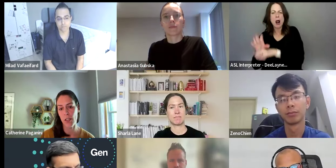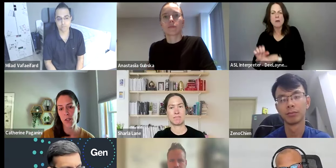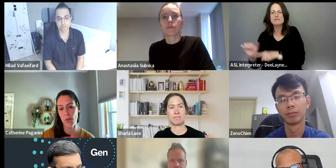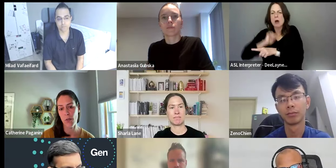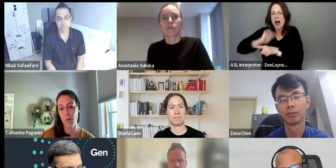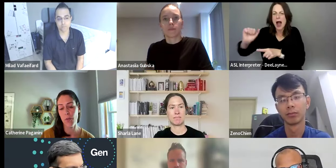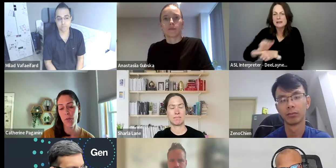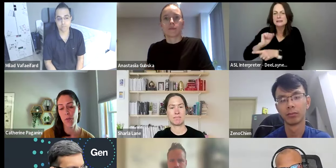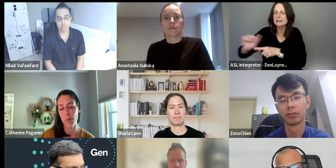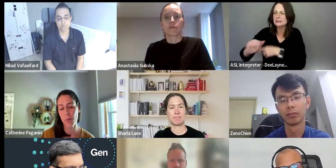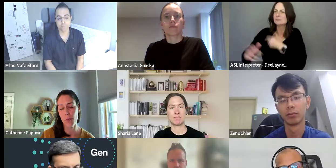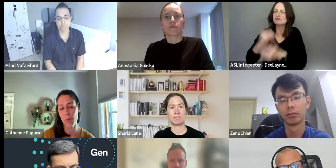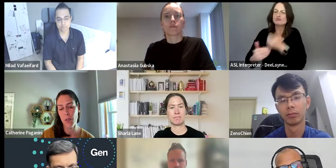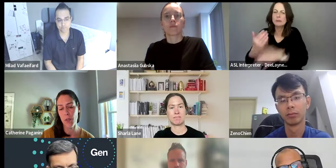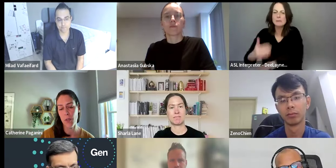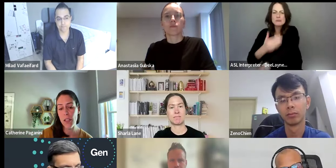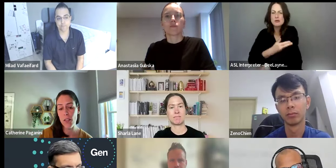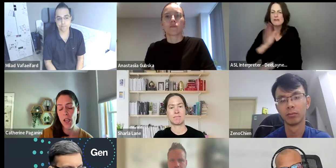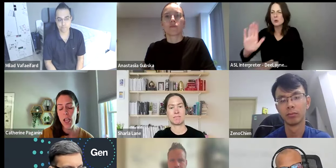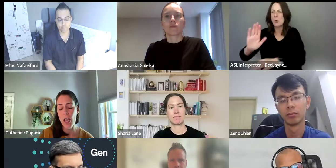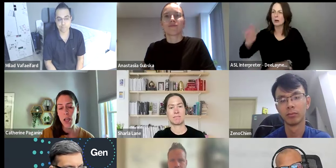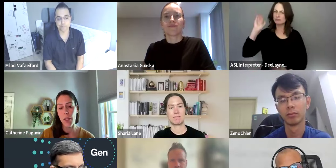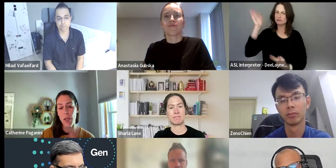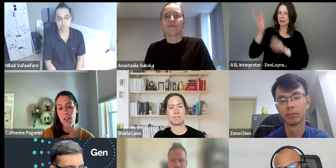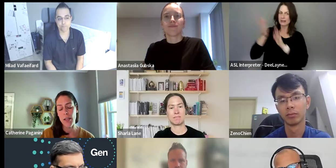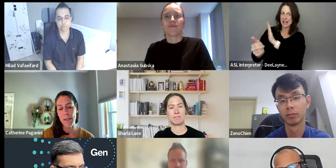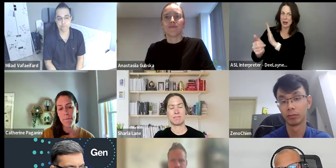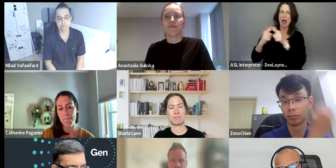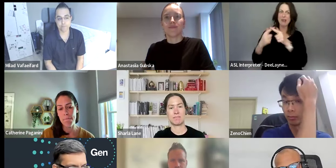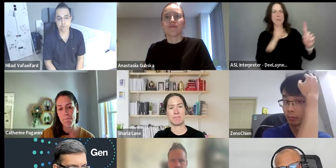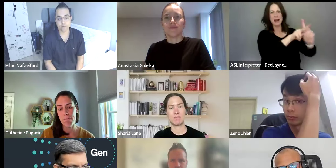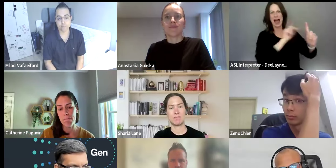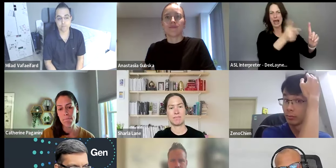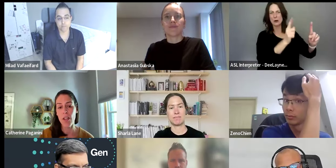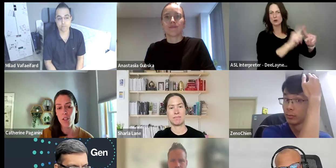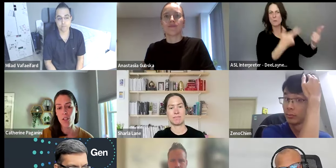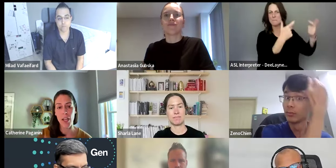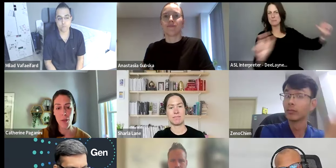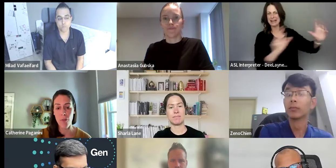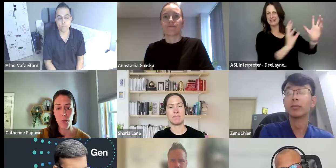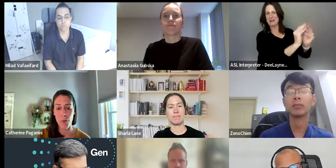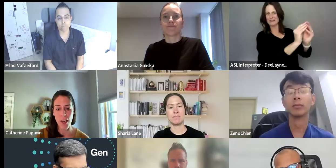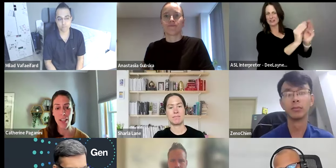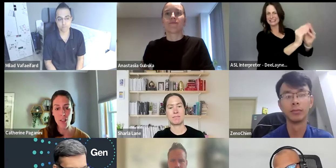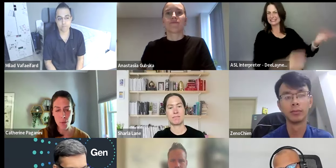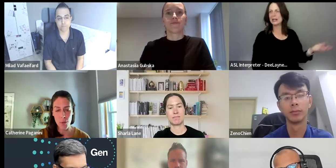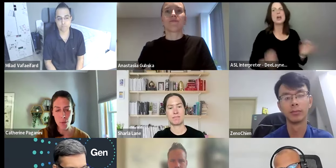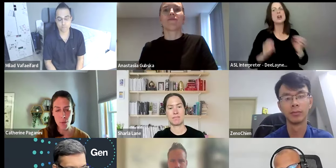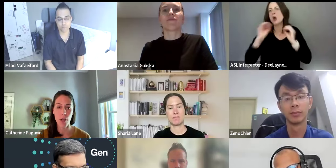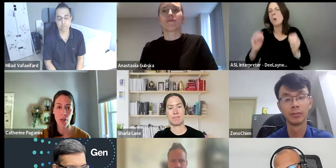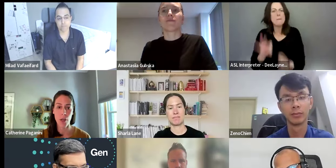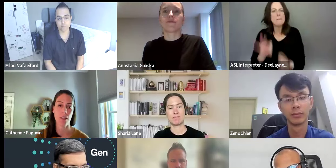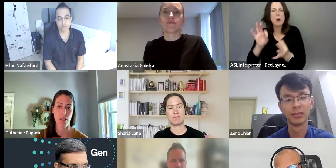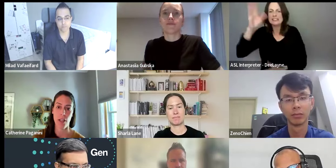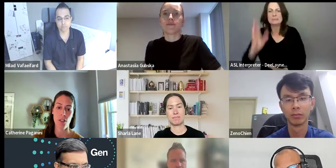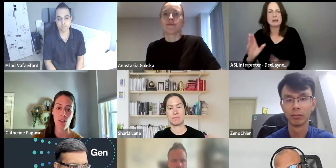a great opportunity to improve your speaking, presenting skills, because, no one is great like at the very beginning. Like it is